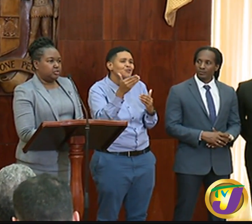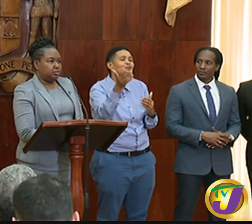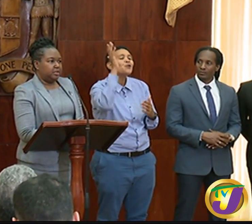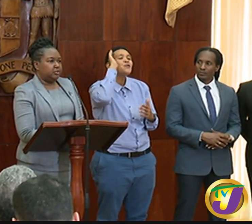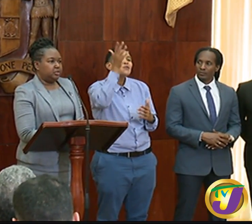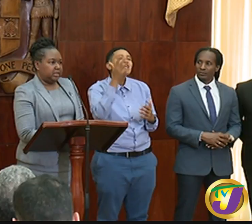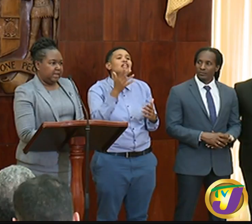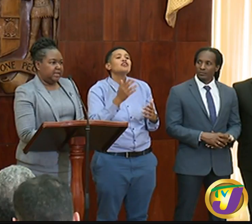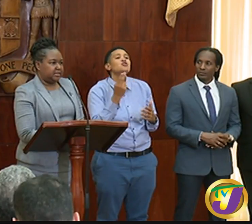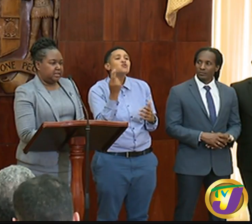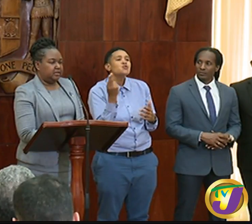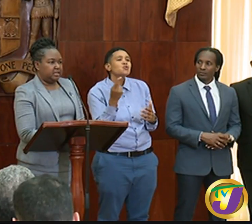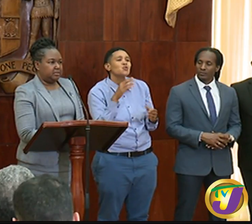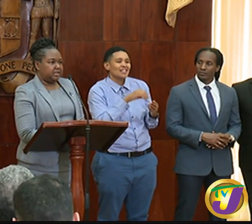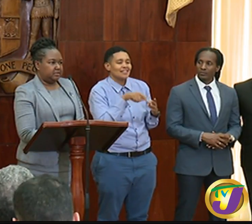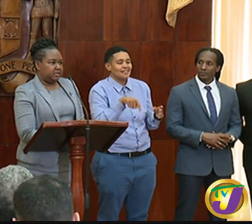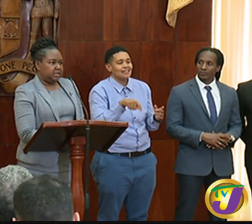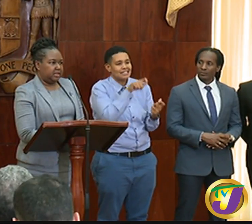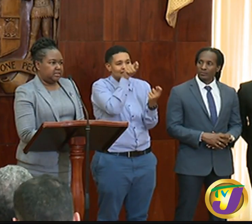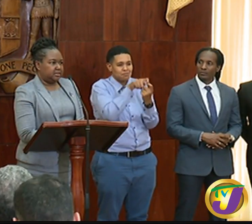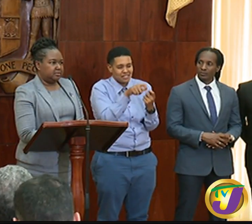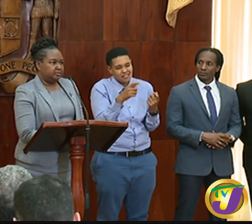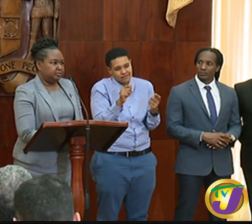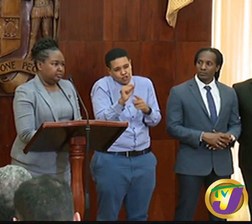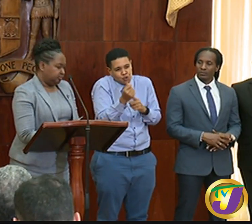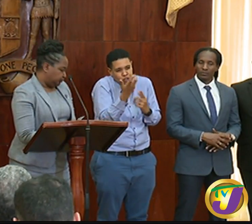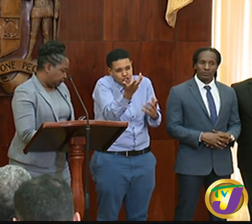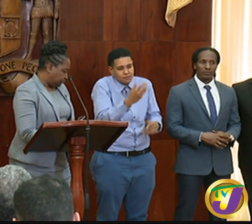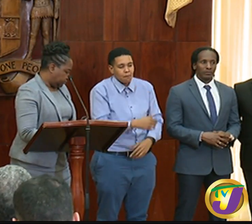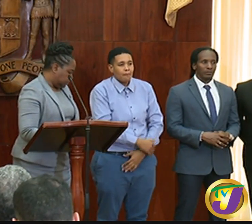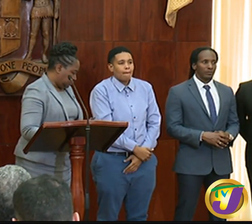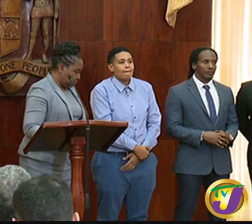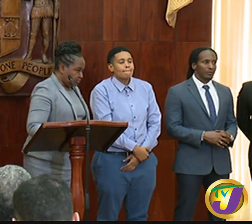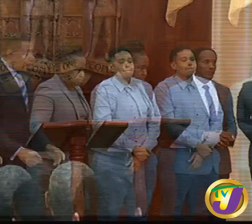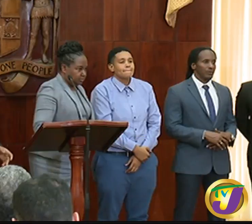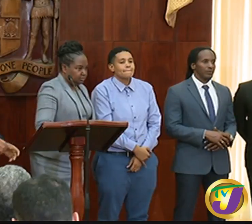could also be utilized in this specific case.